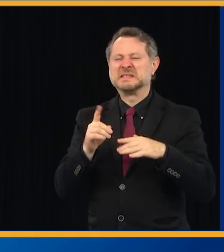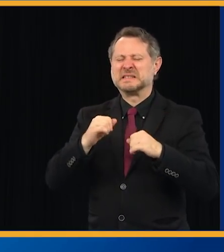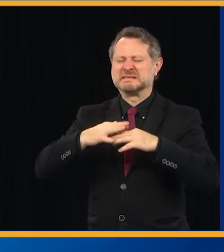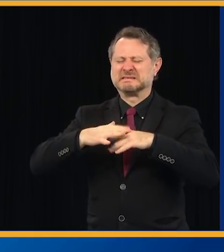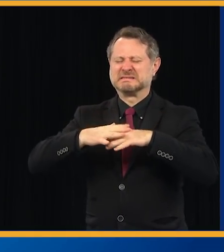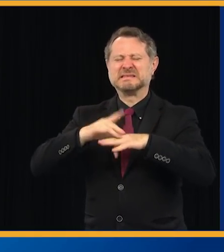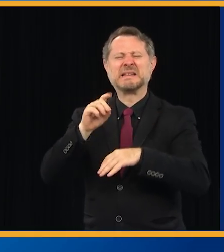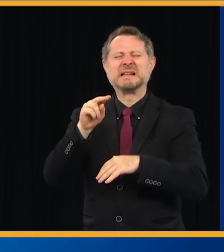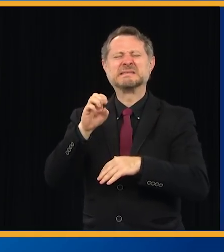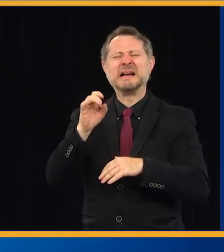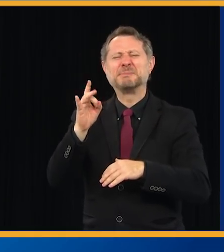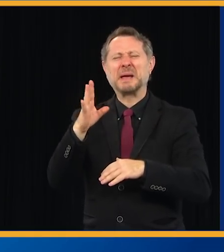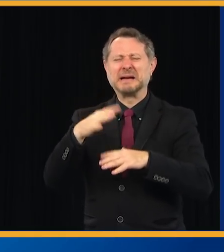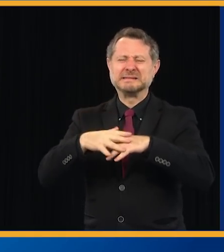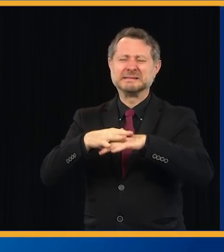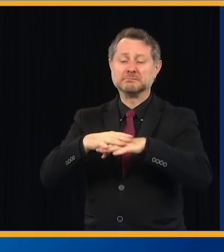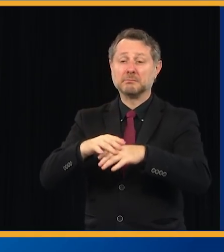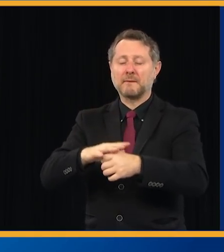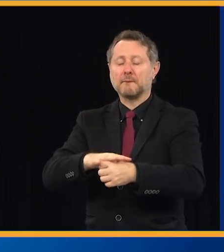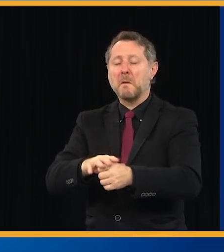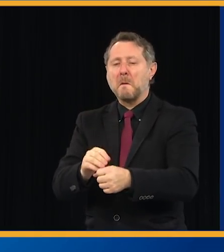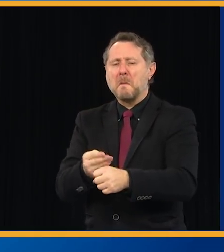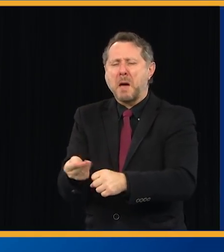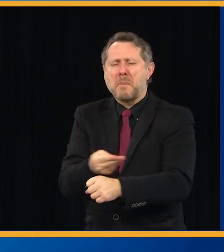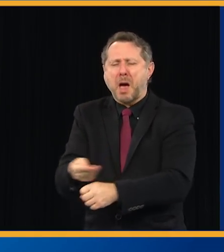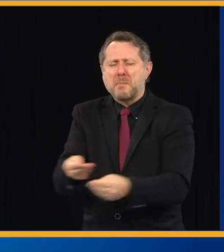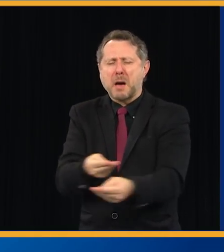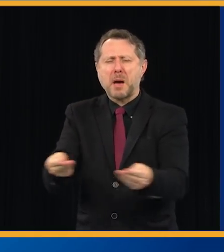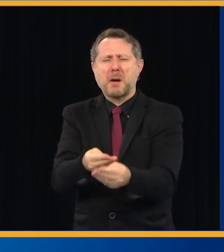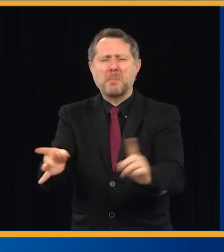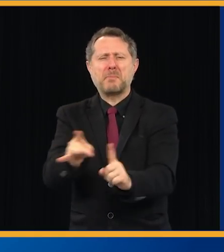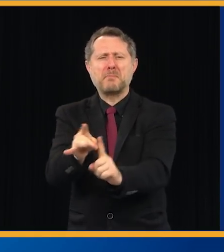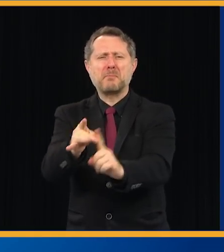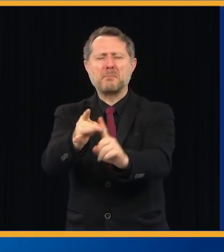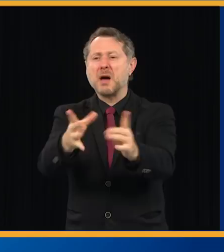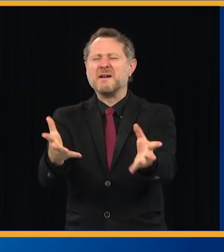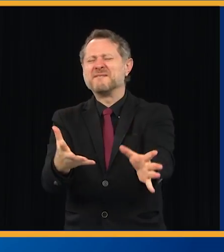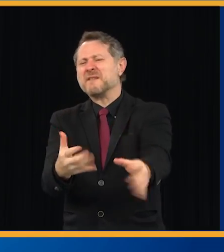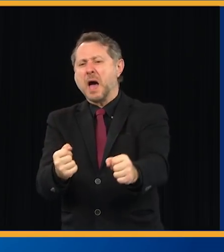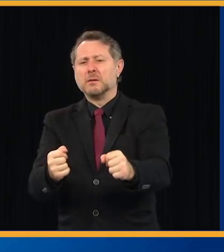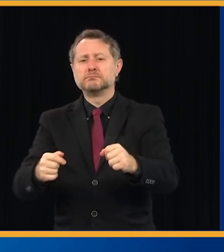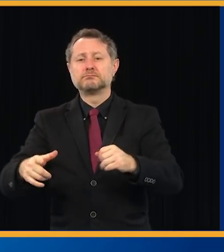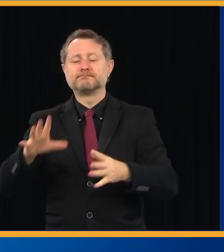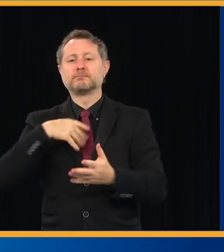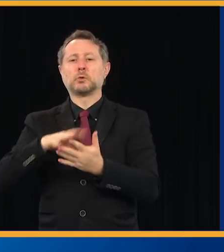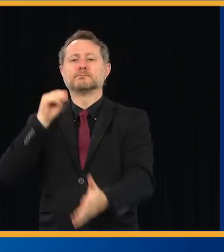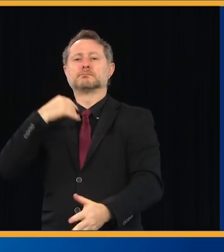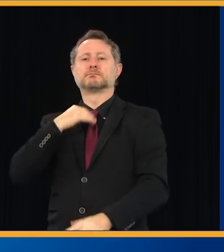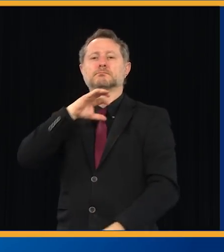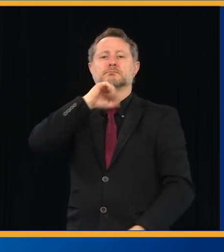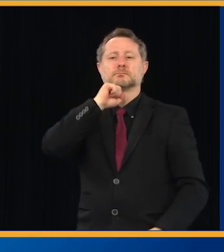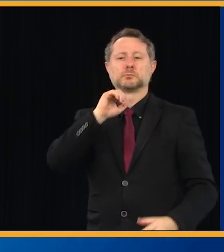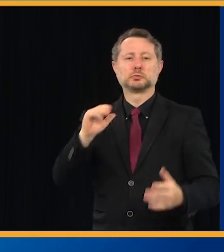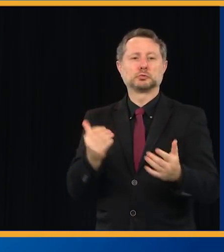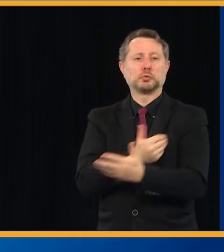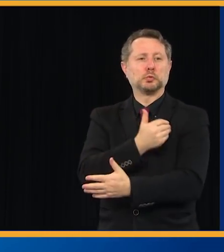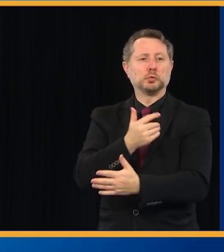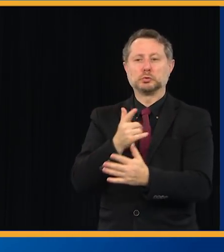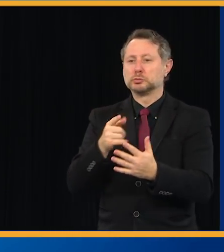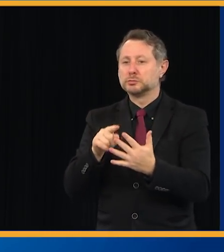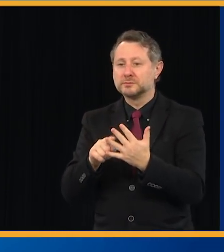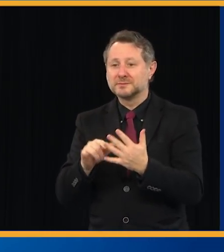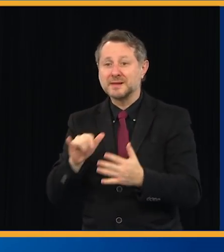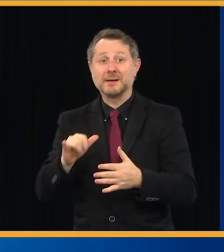virus just takes off on you. And we learned that in New Rochelle. They're learning it again in meat processing plants and